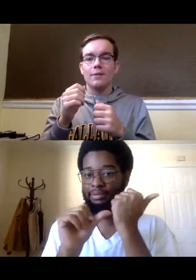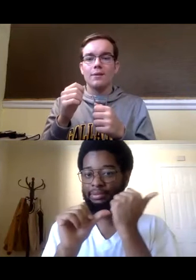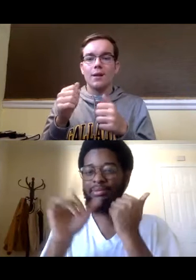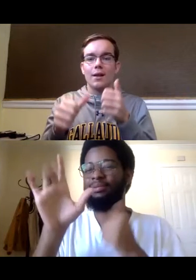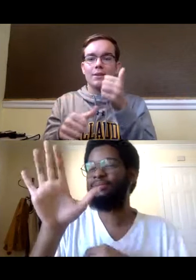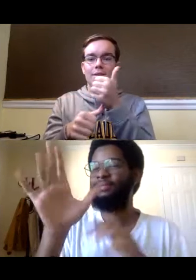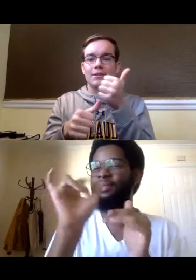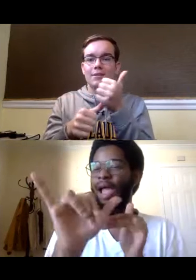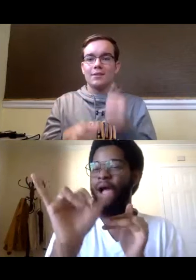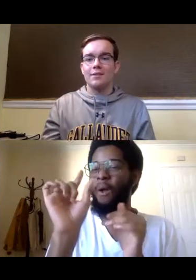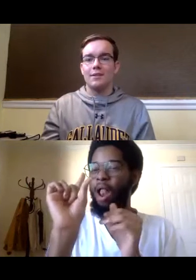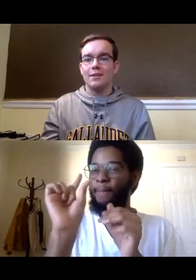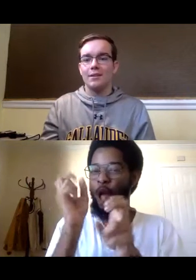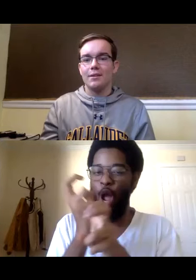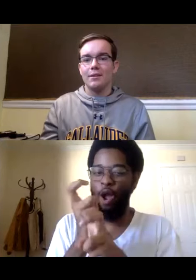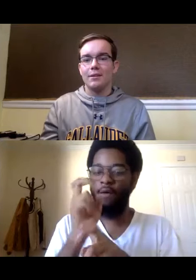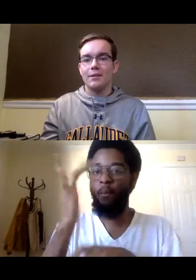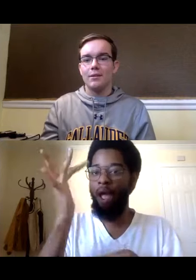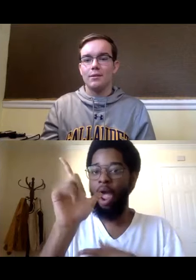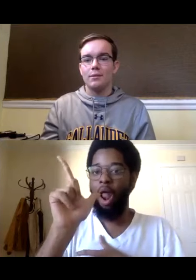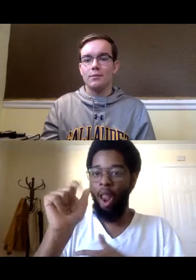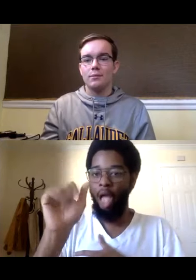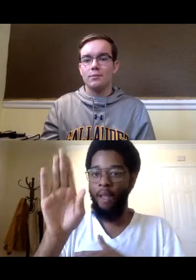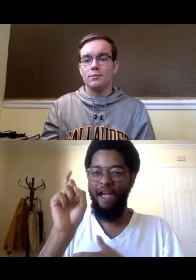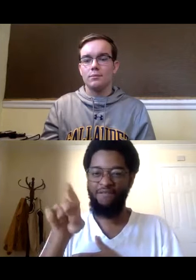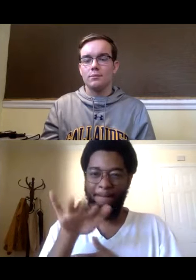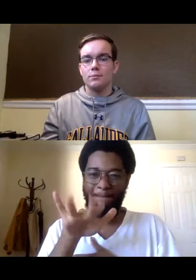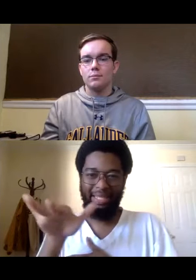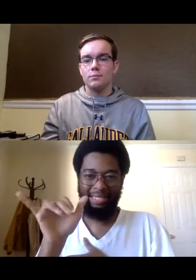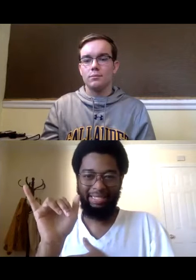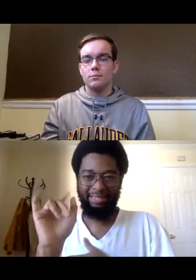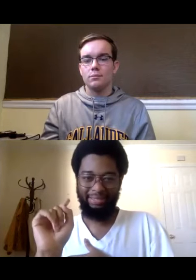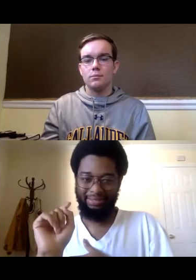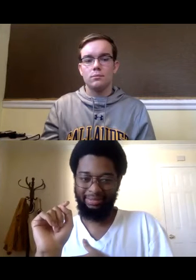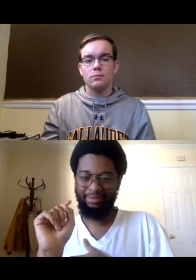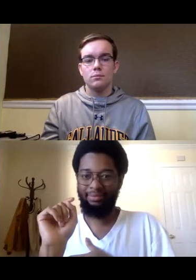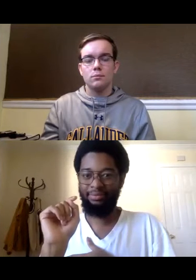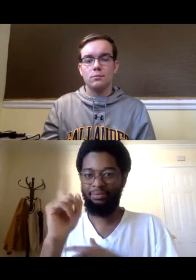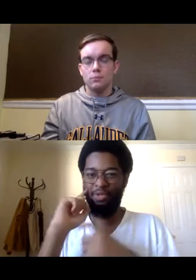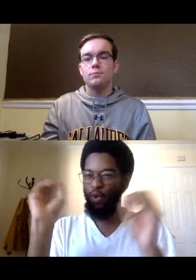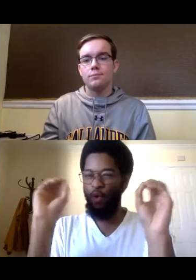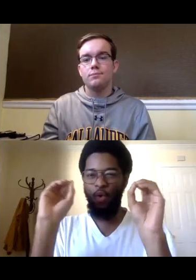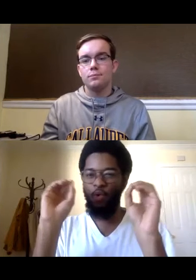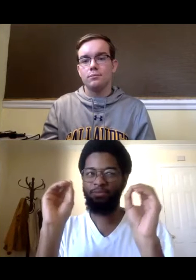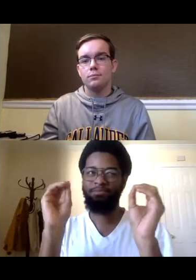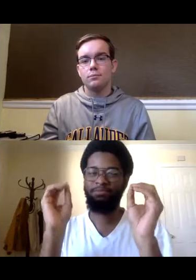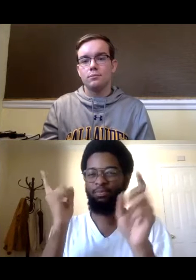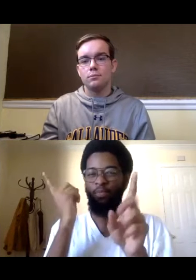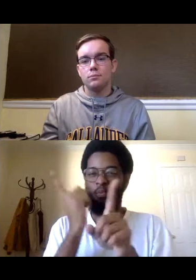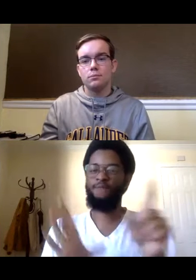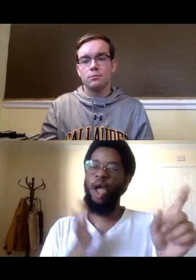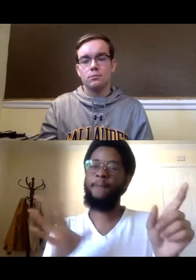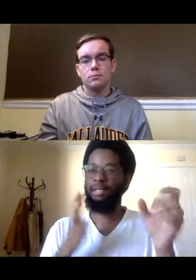and And lab assistant. That's a little bit tougher because LAB, you're going to have to finger spell that. Lab is LAB.